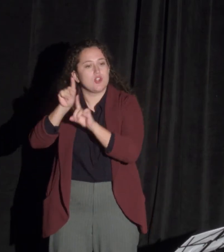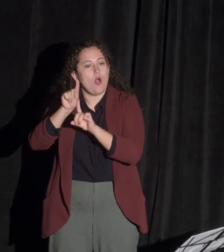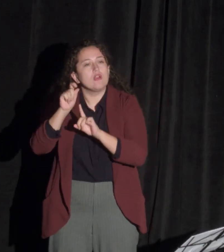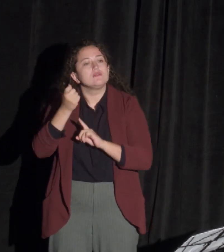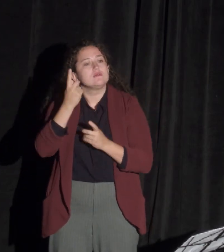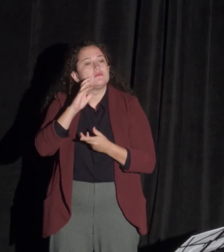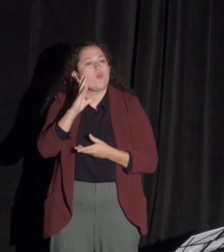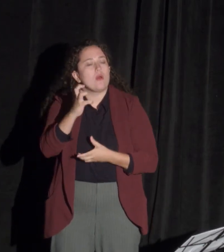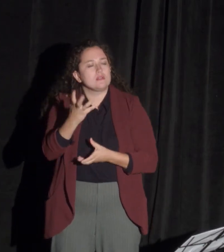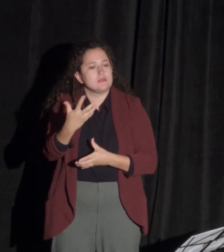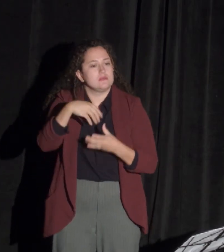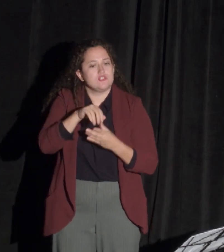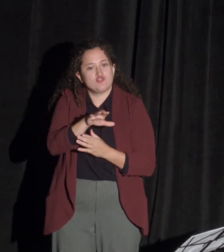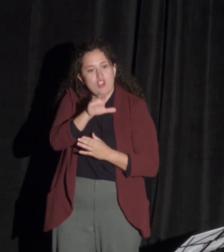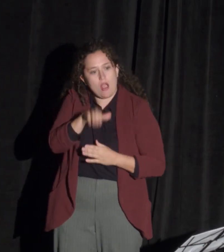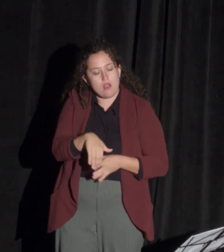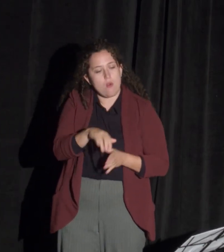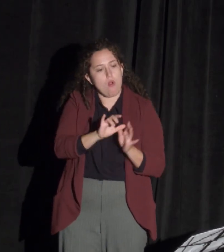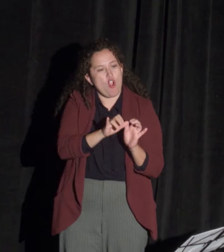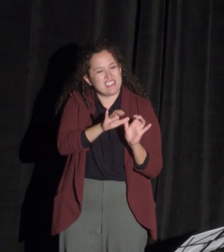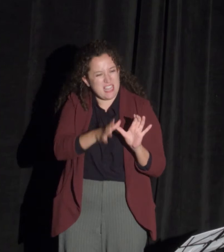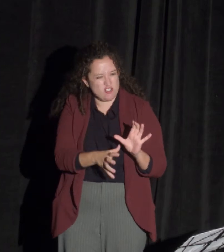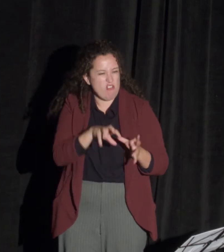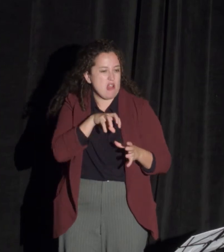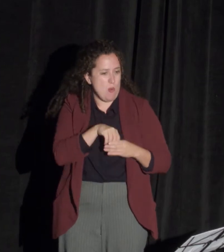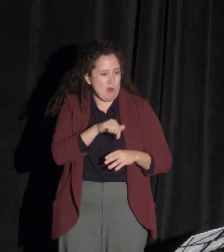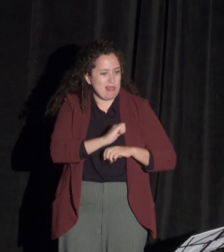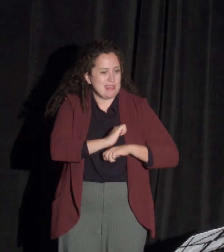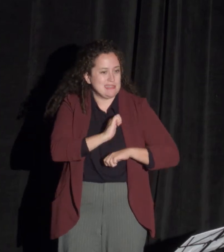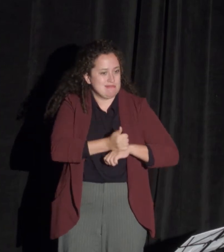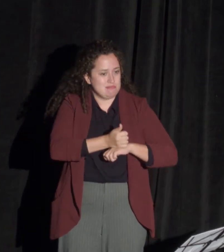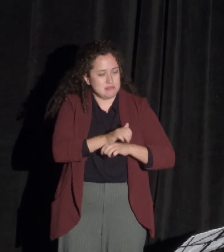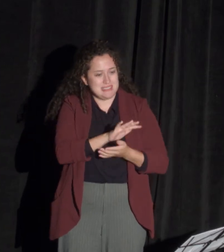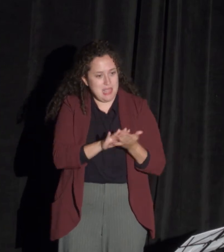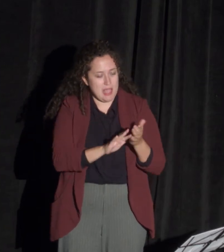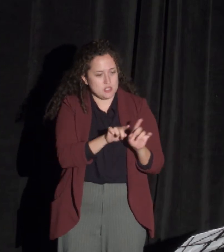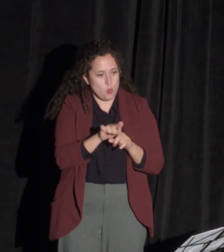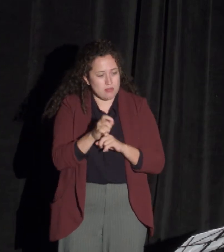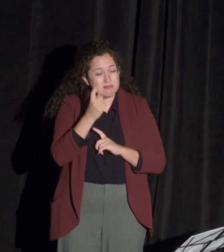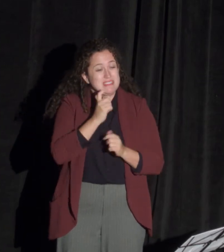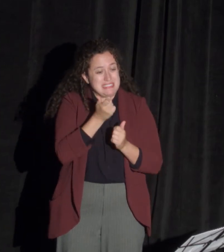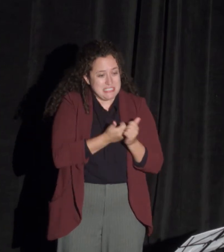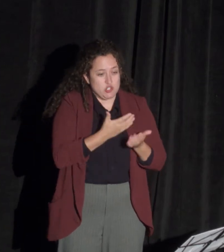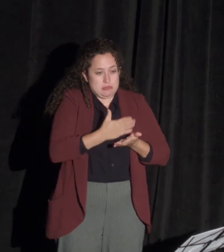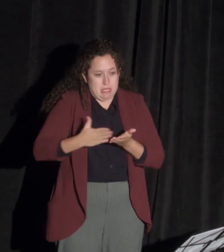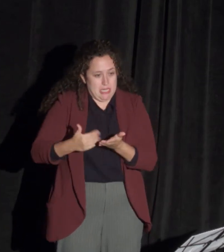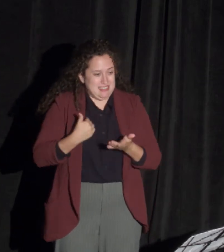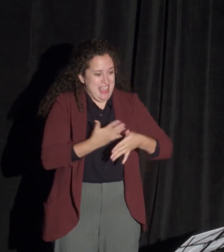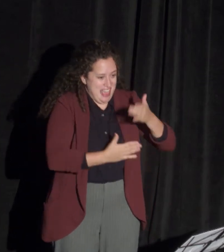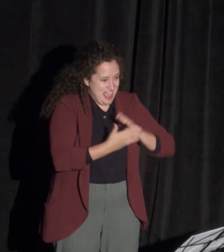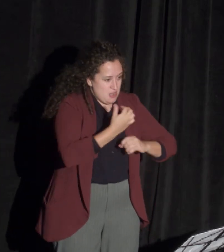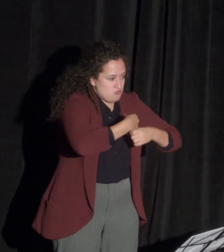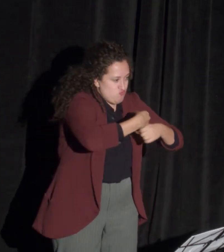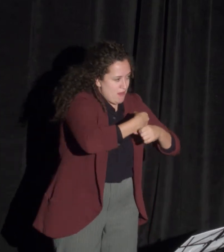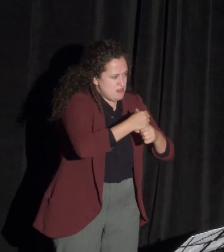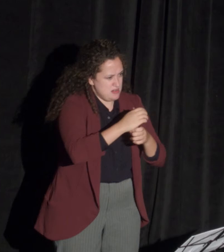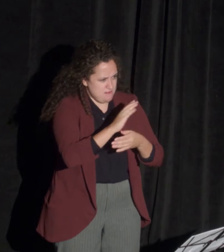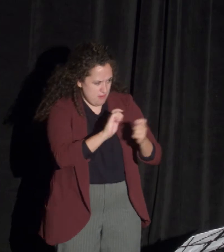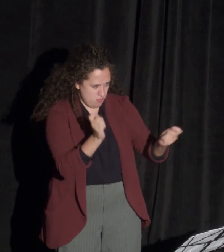the design as well. And each piece was handcrafted and fabricated with our passion for furniture design and